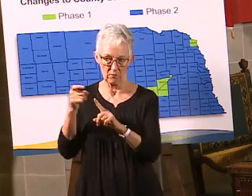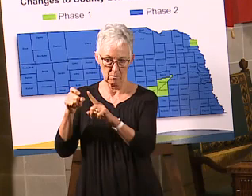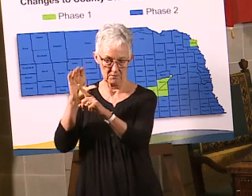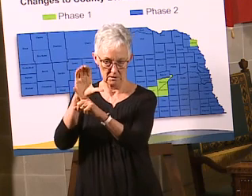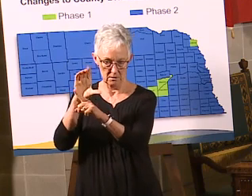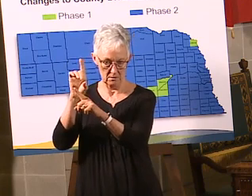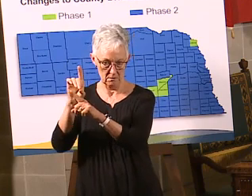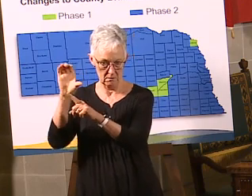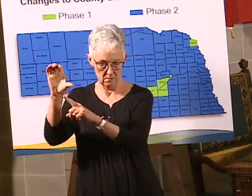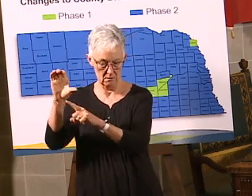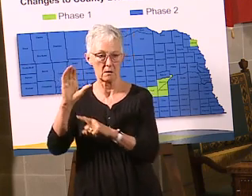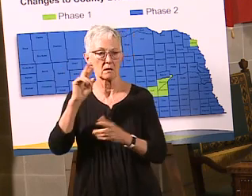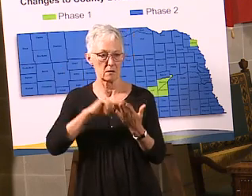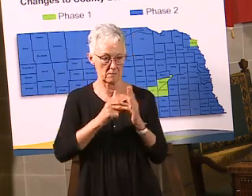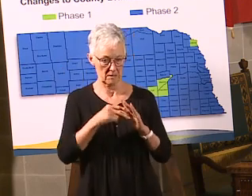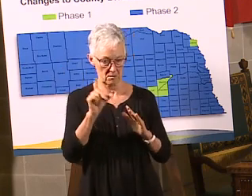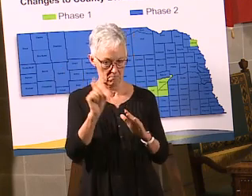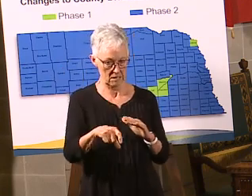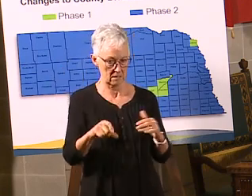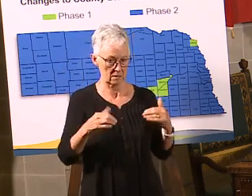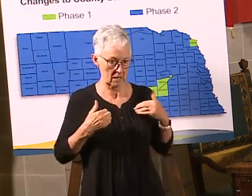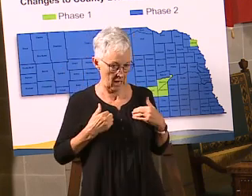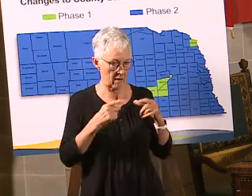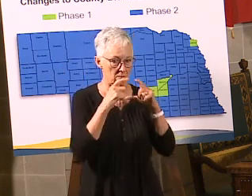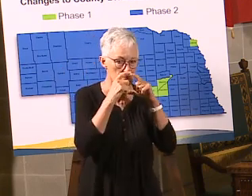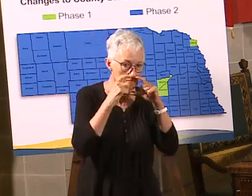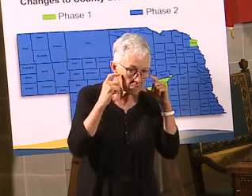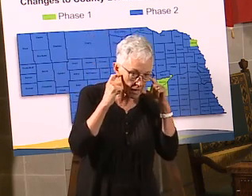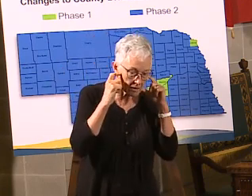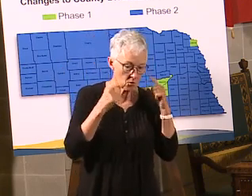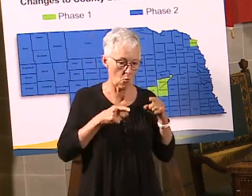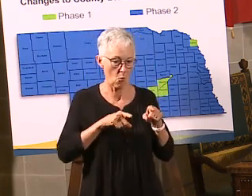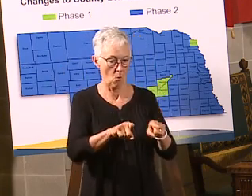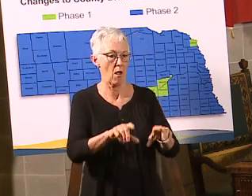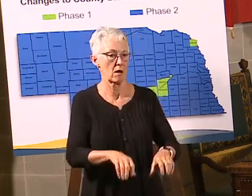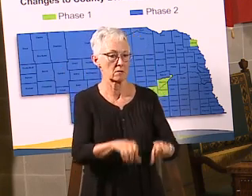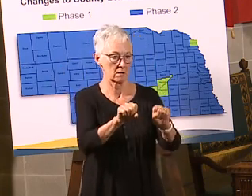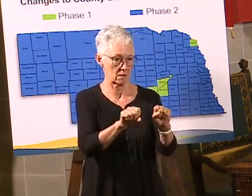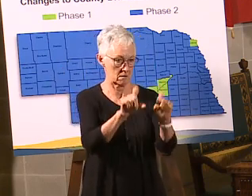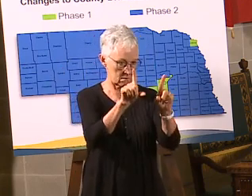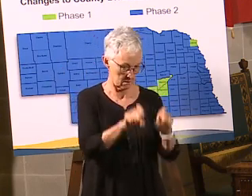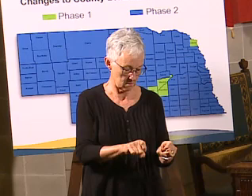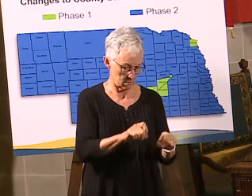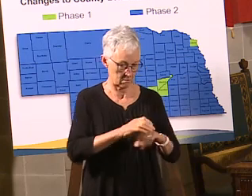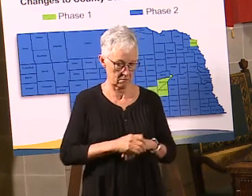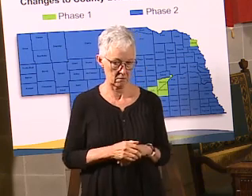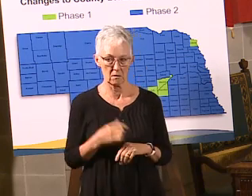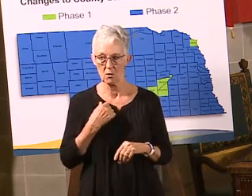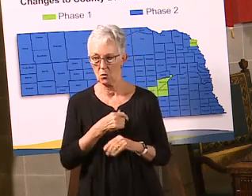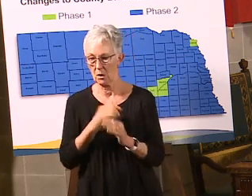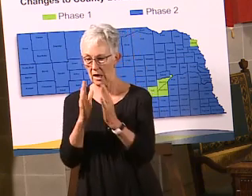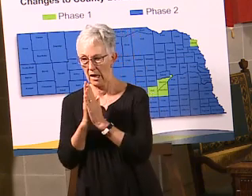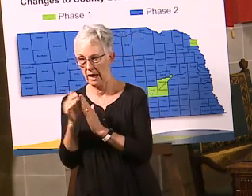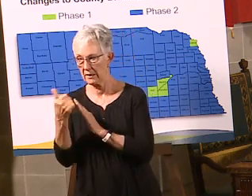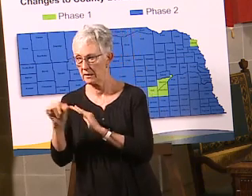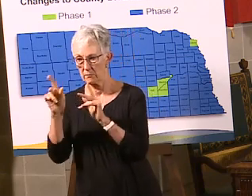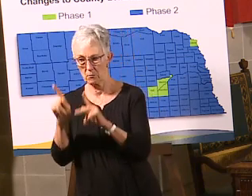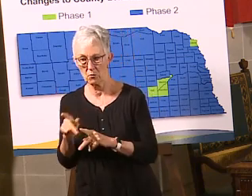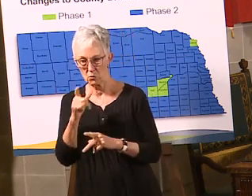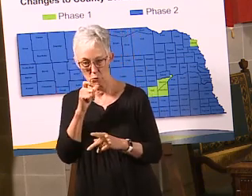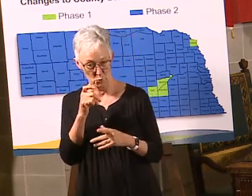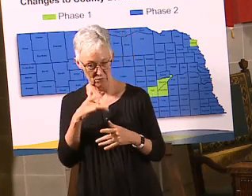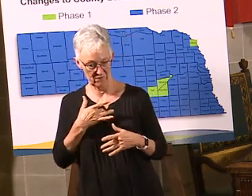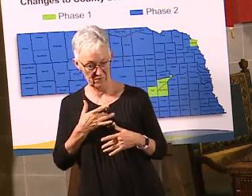while participating in the drive test. In line with the governor's message, we are asking anyone who is unwell to please stay